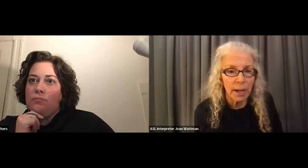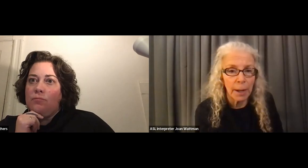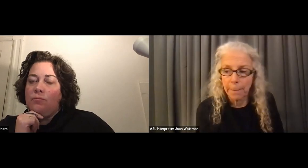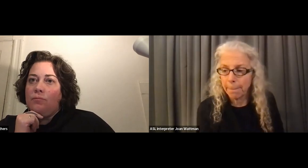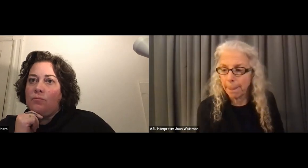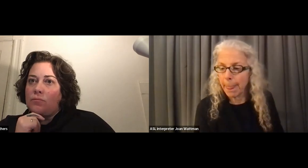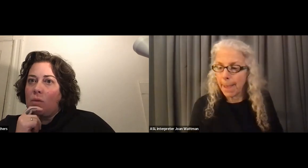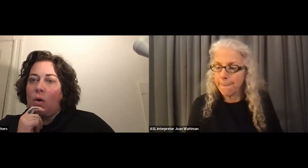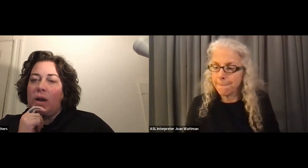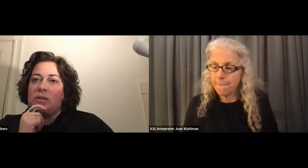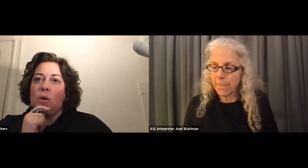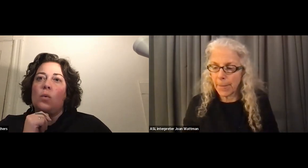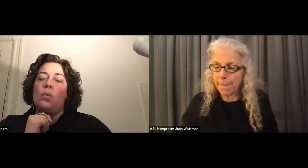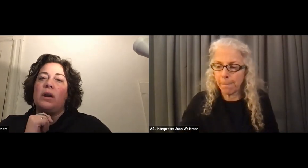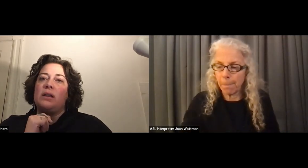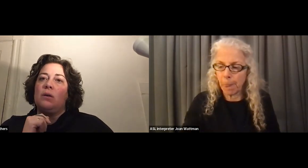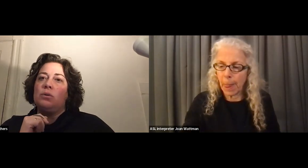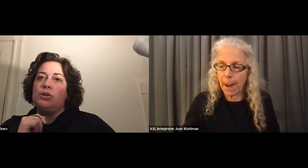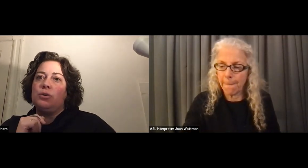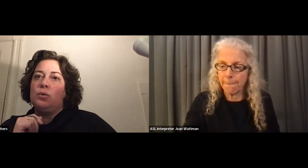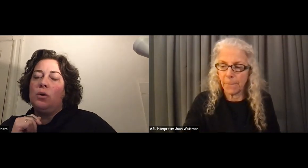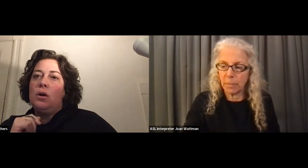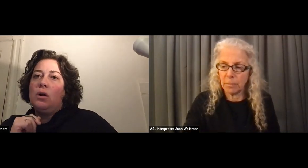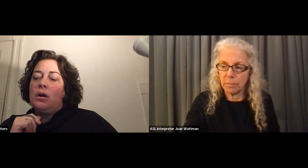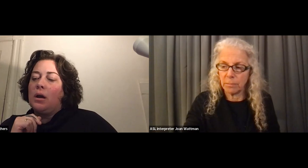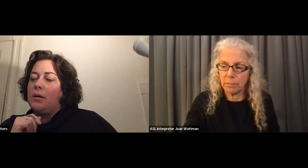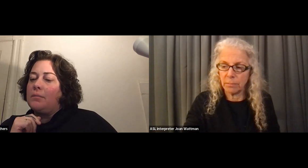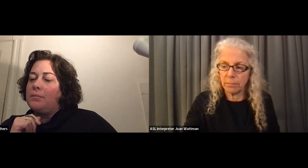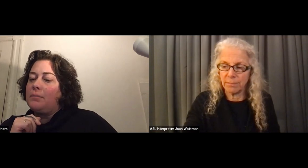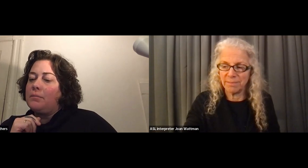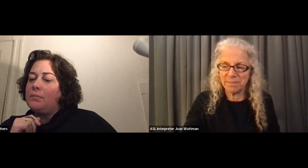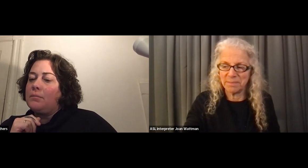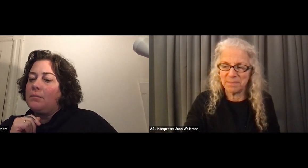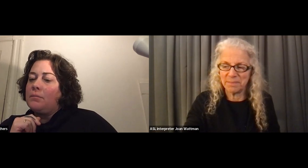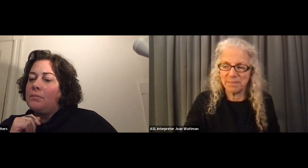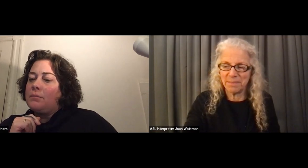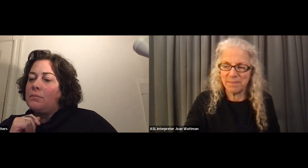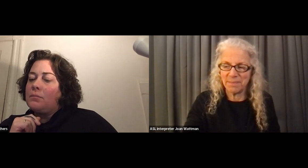sufficient. okay, so what I think we'll do,